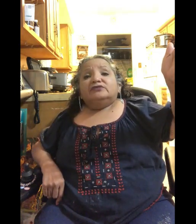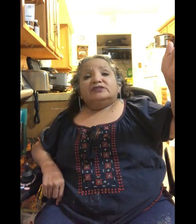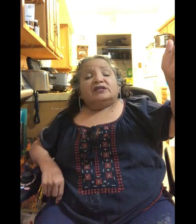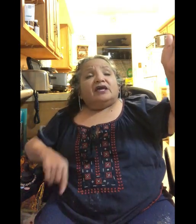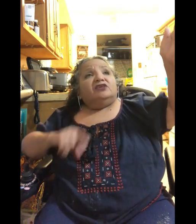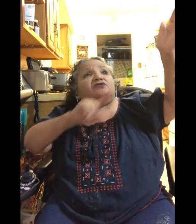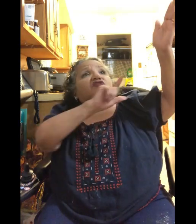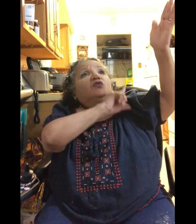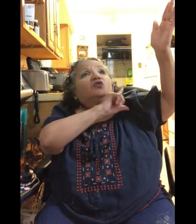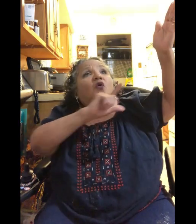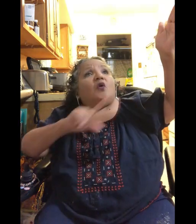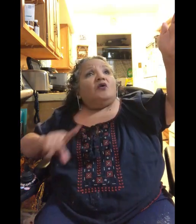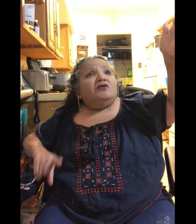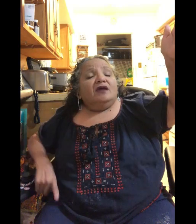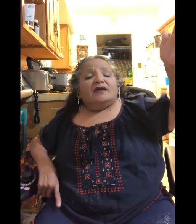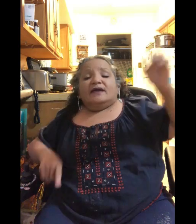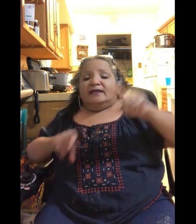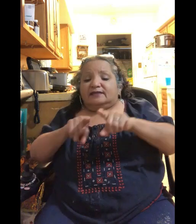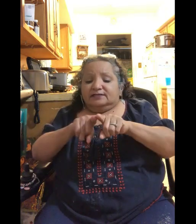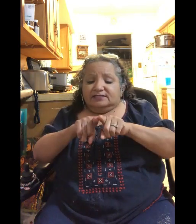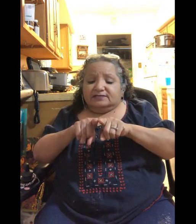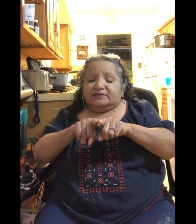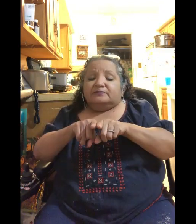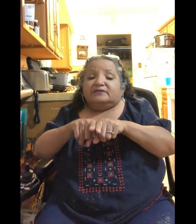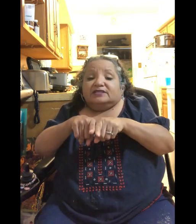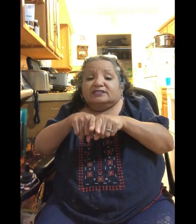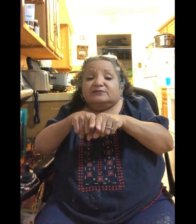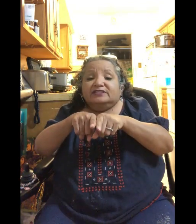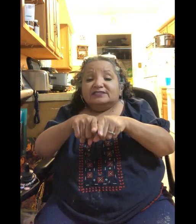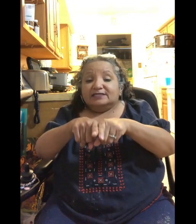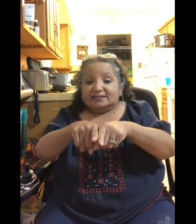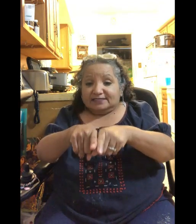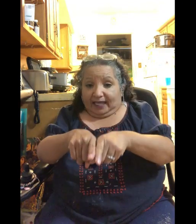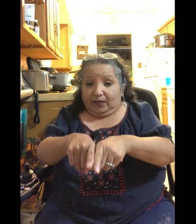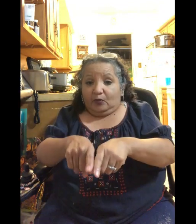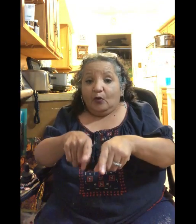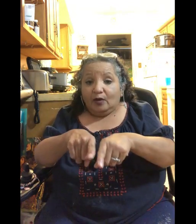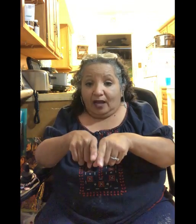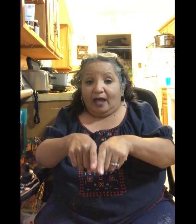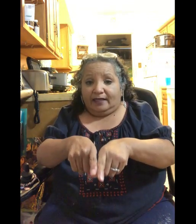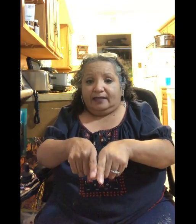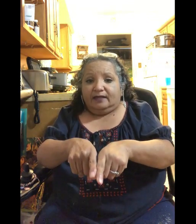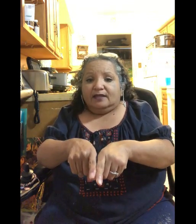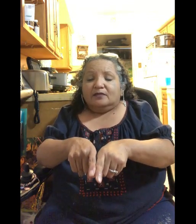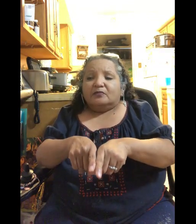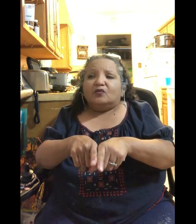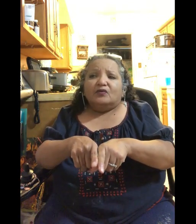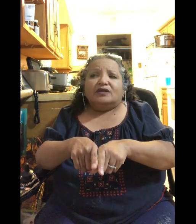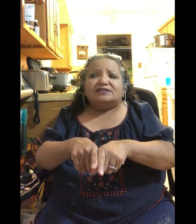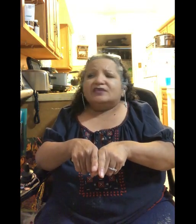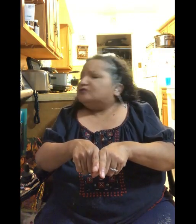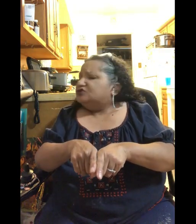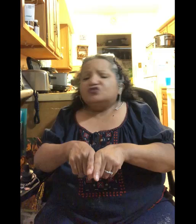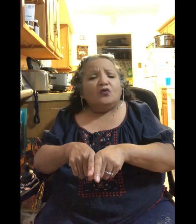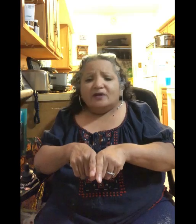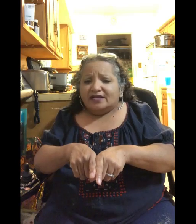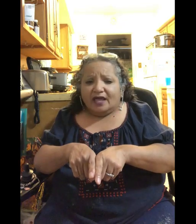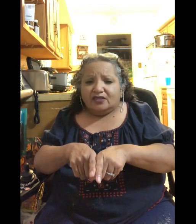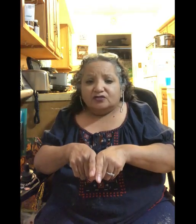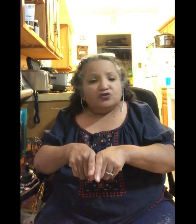is none like you. So Lord, this means the same or alike. But we want to say there's nobody like you. So we